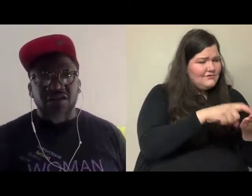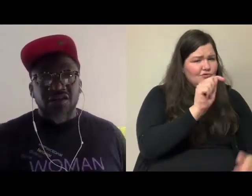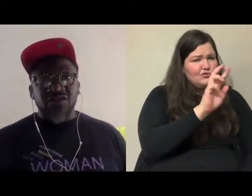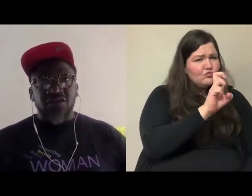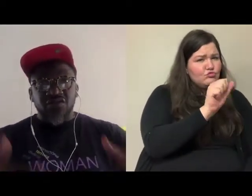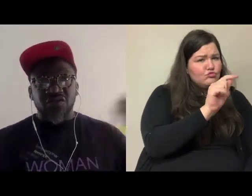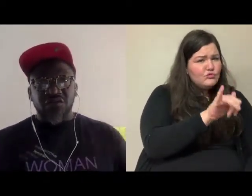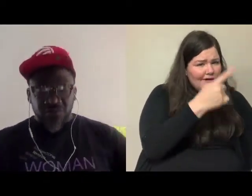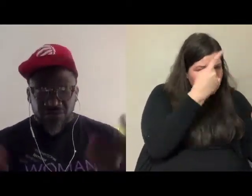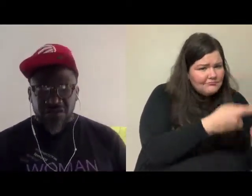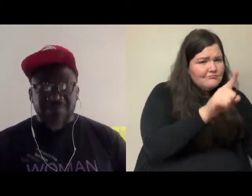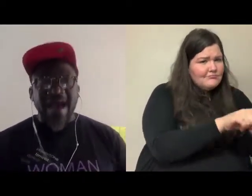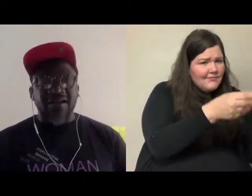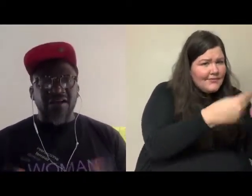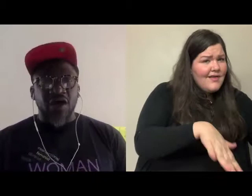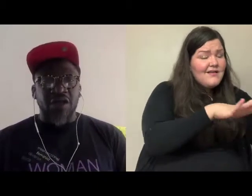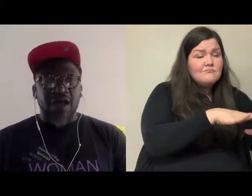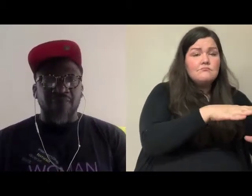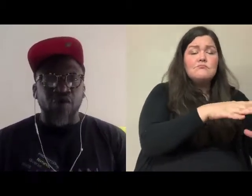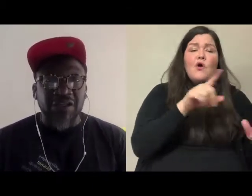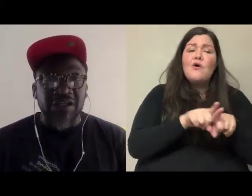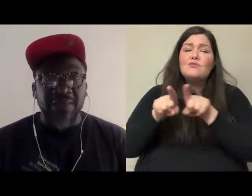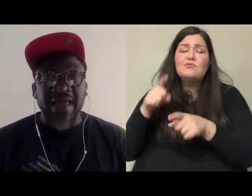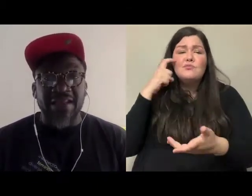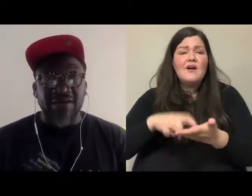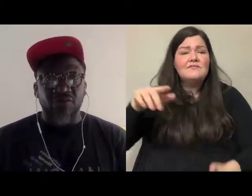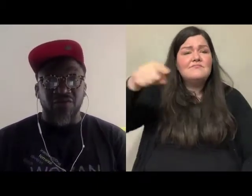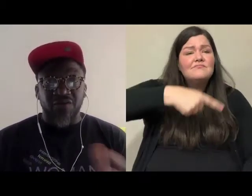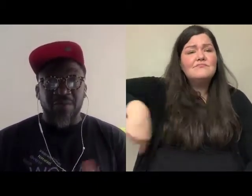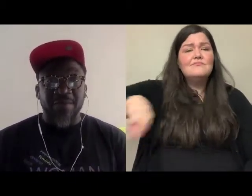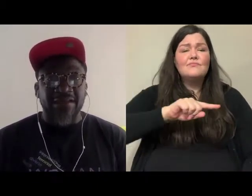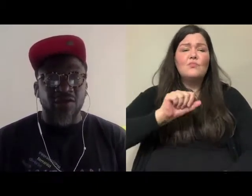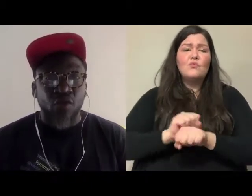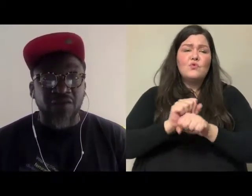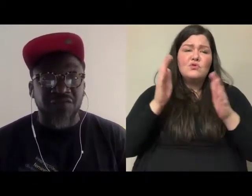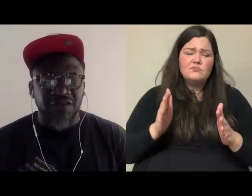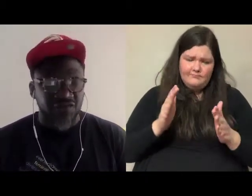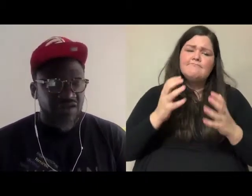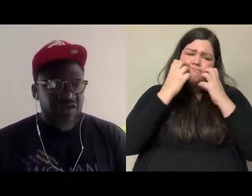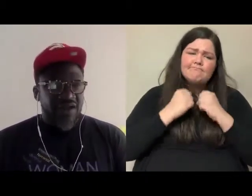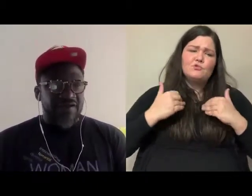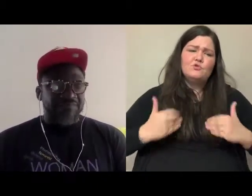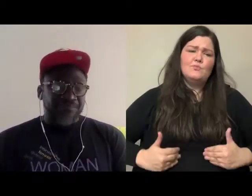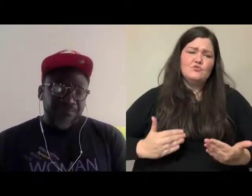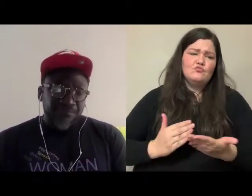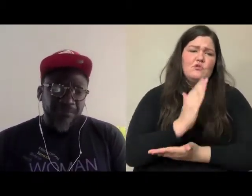to take back or reclaim land that was from abandoned oil fields.